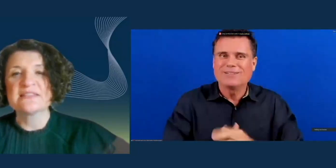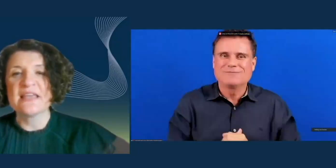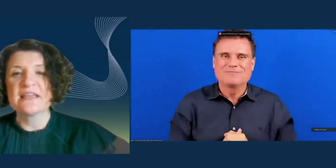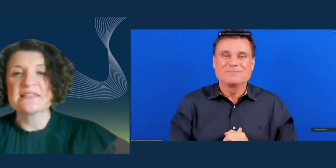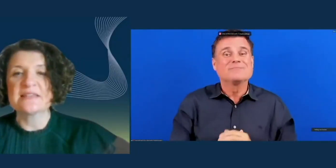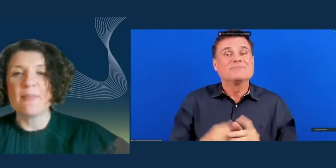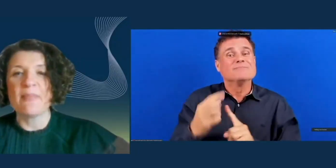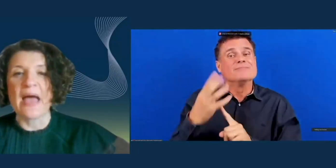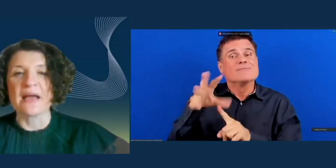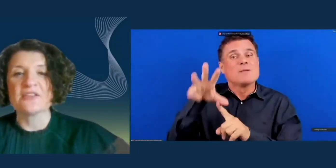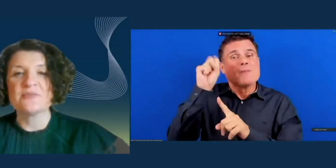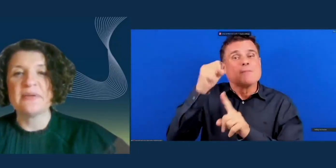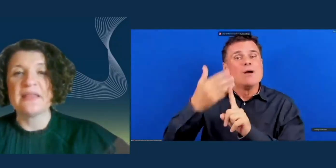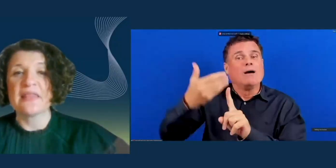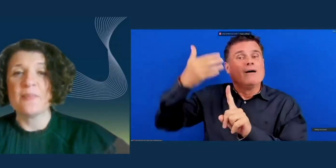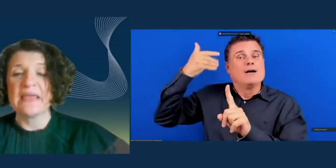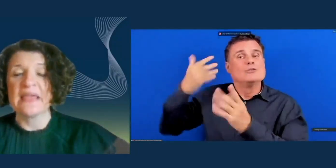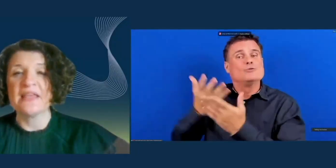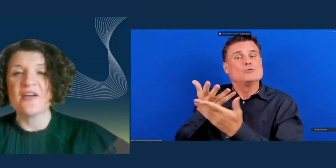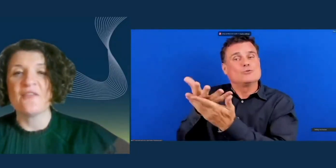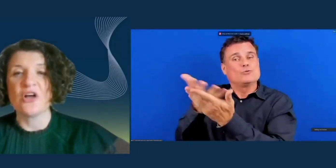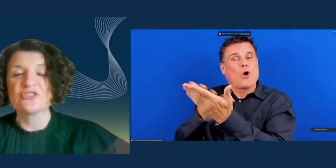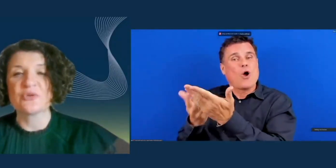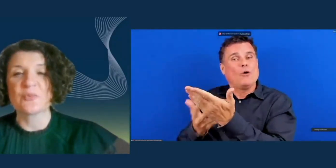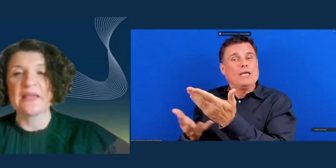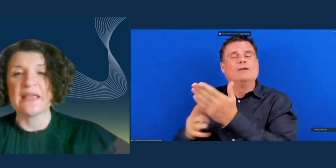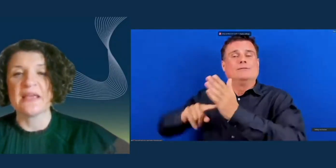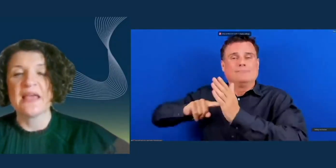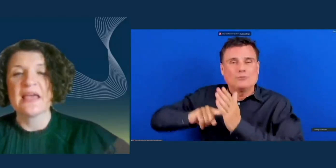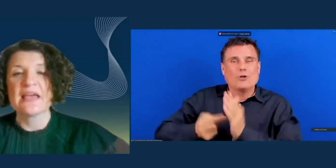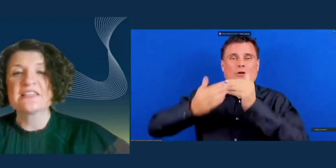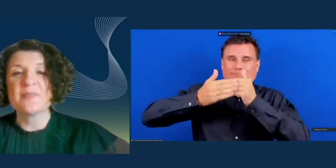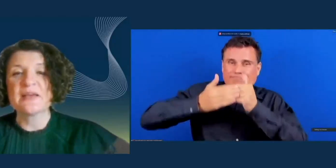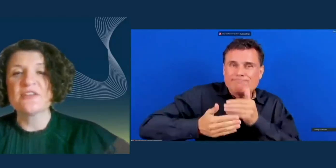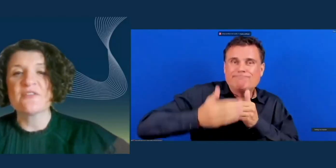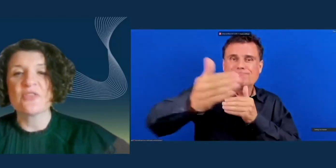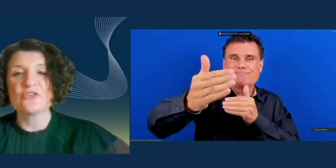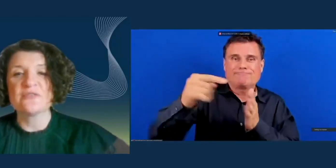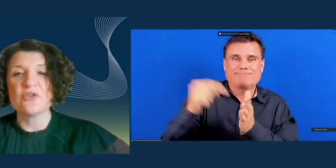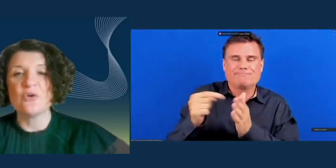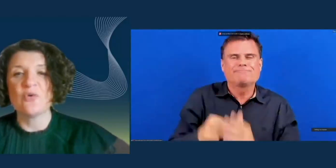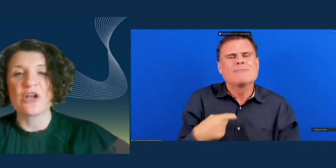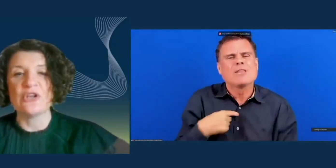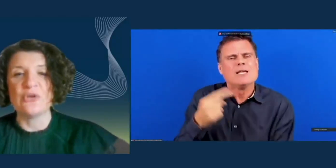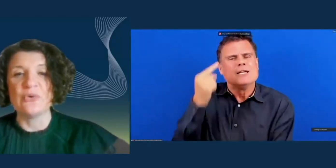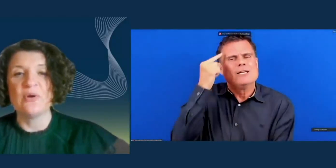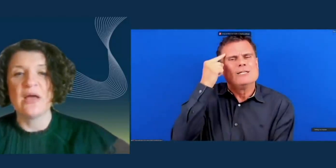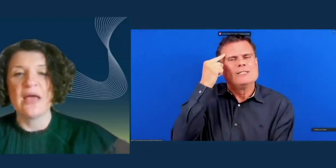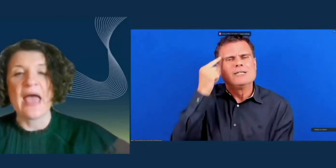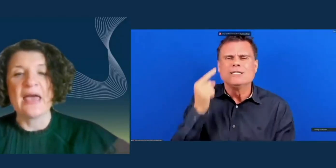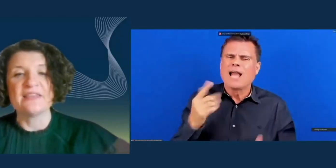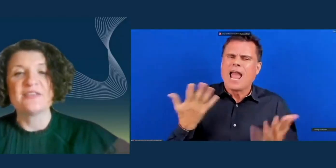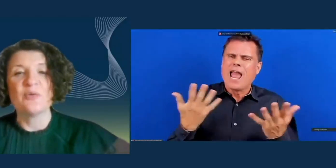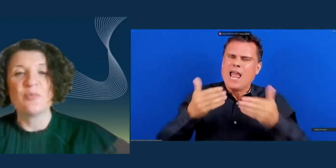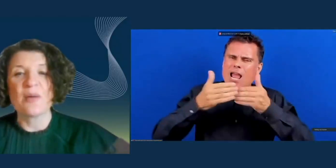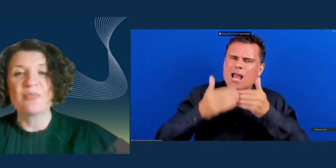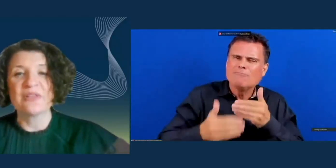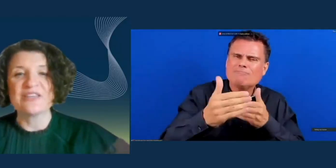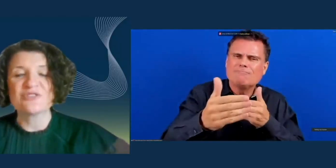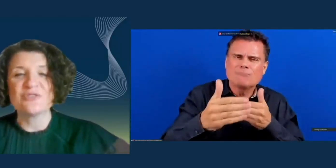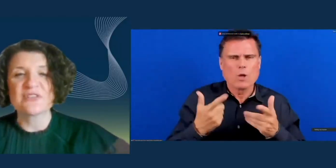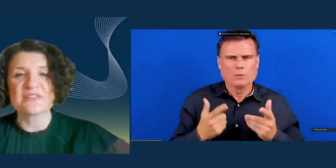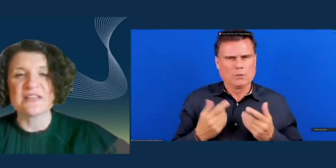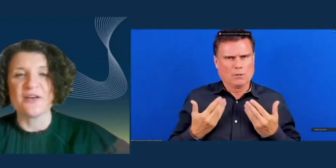let's take a step back to the beginning of All Children Reading, especially for those of you who are new, and we'll